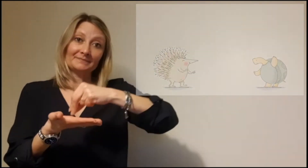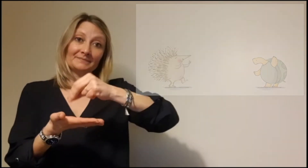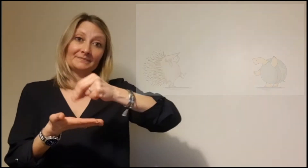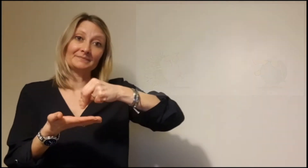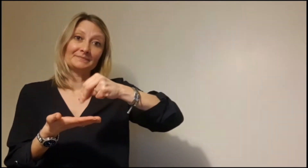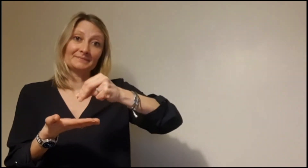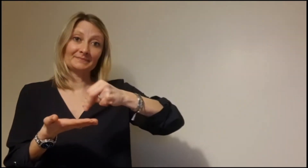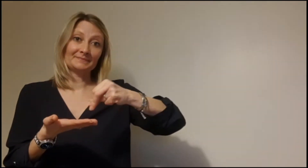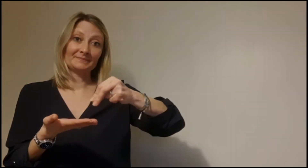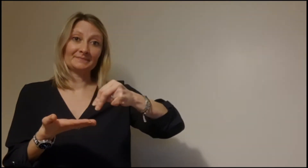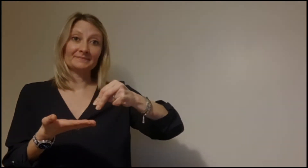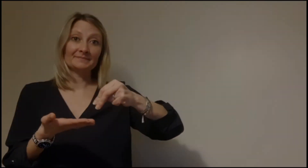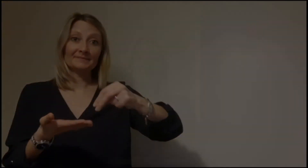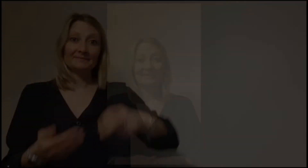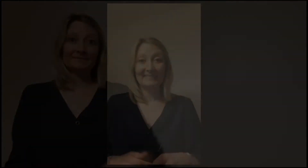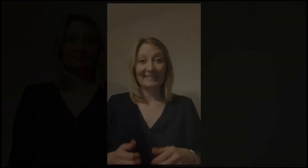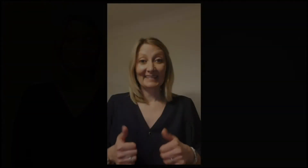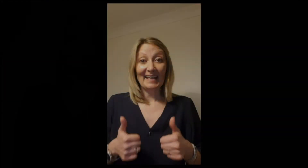back.